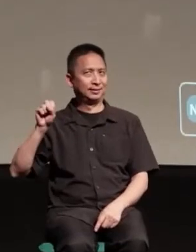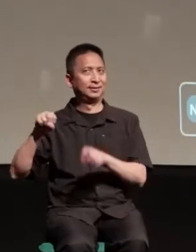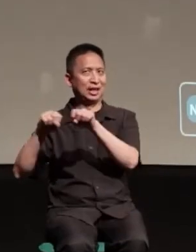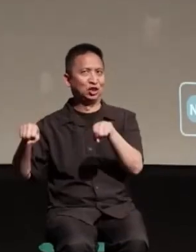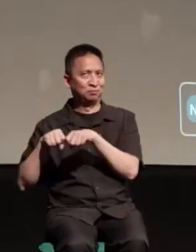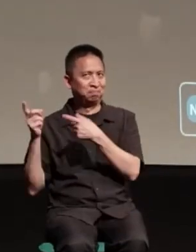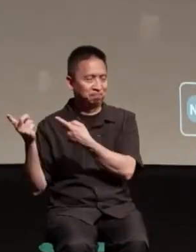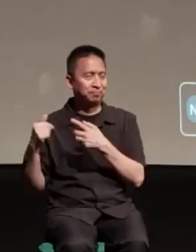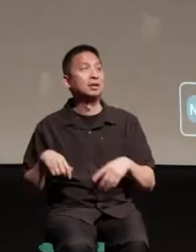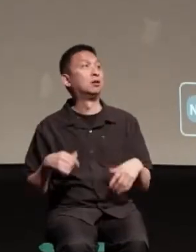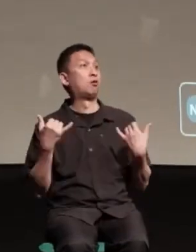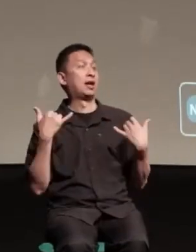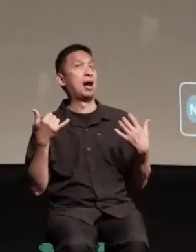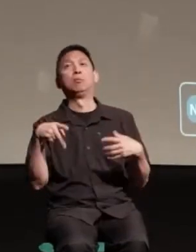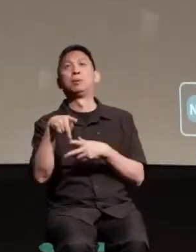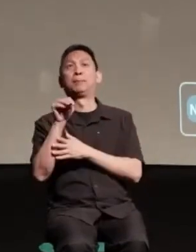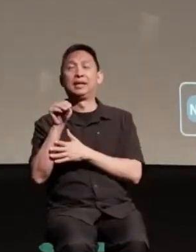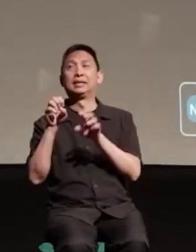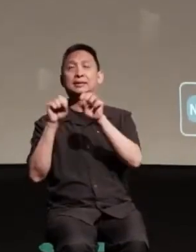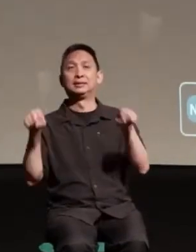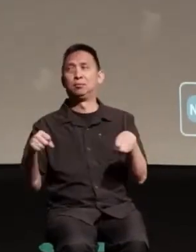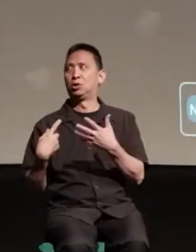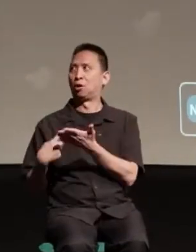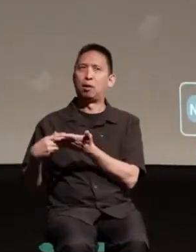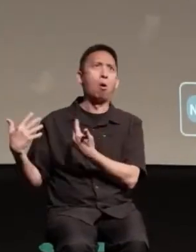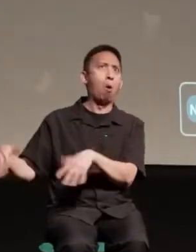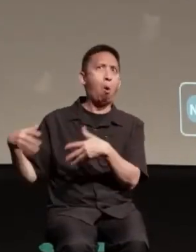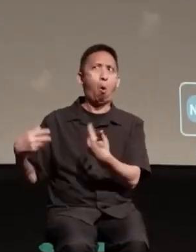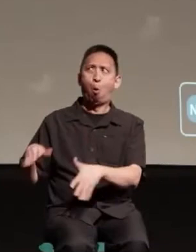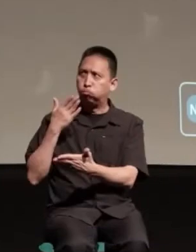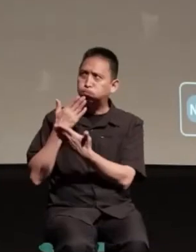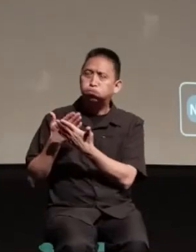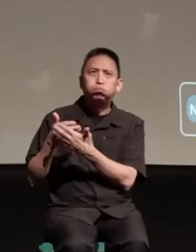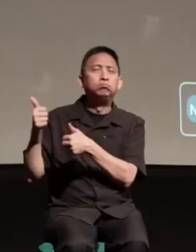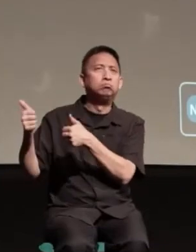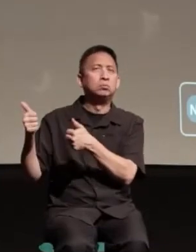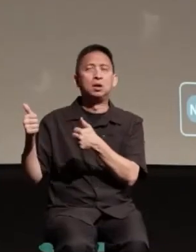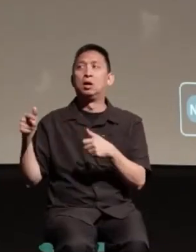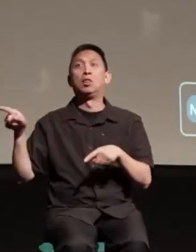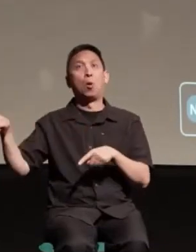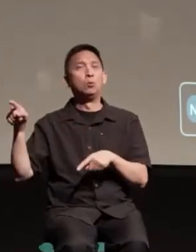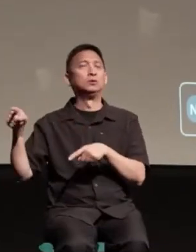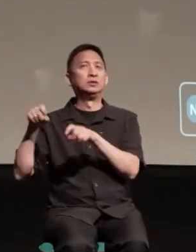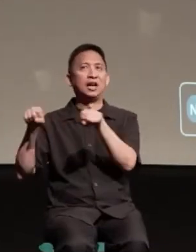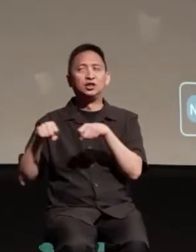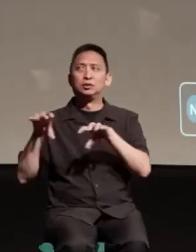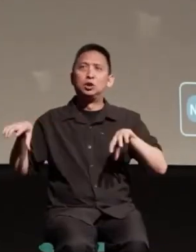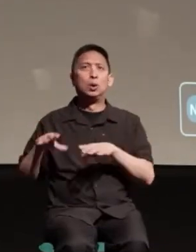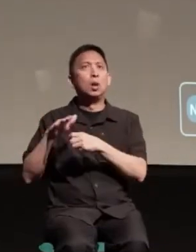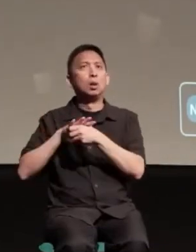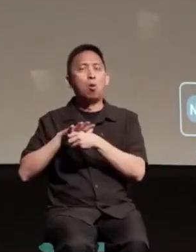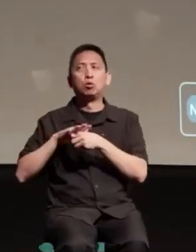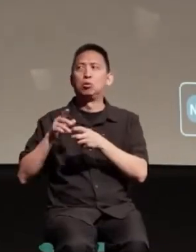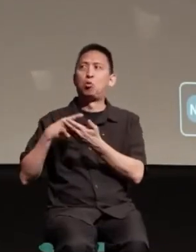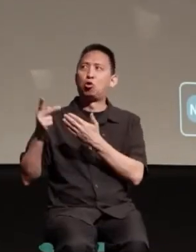public media system about how well resourced these strands are. And for filmmakers and stations that are doing local programming that